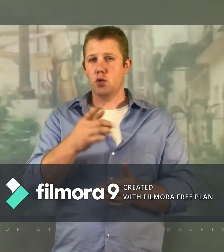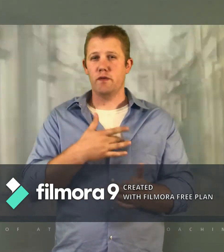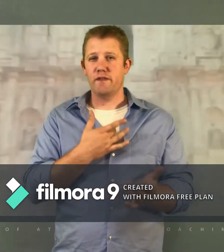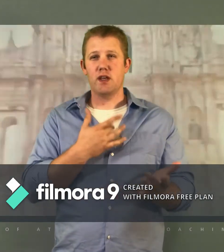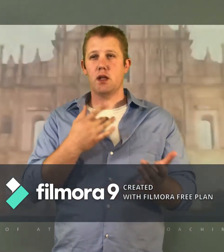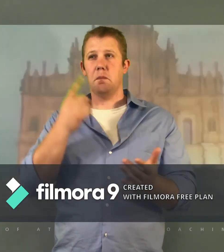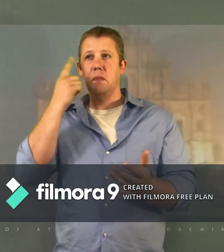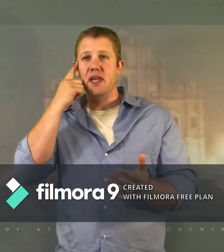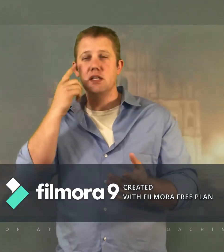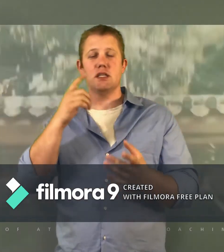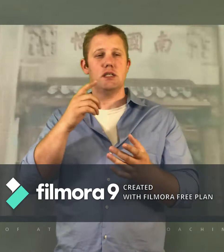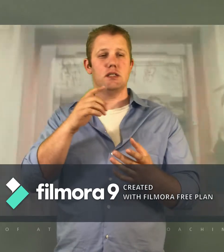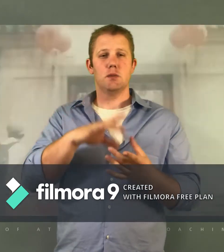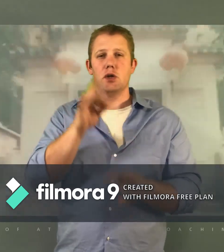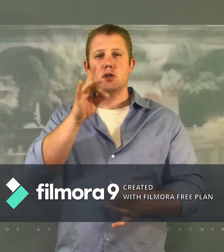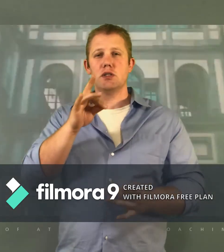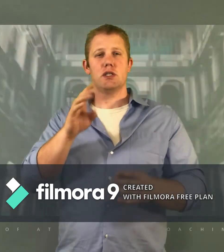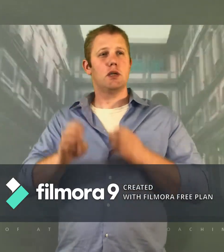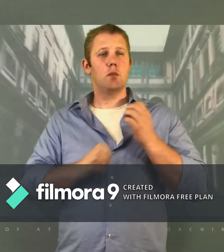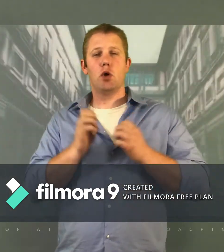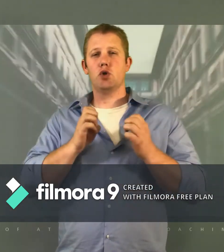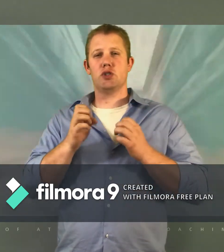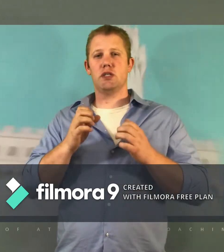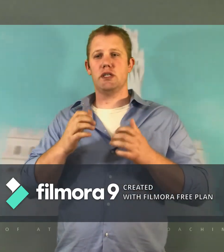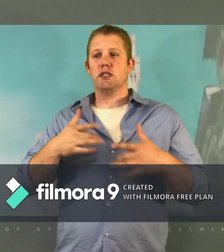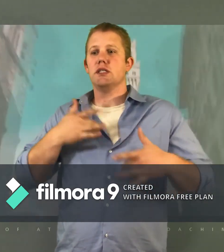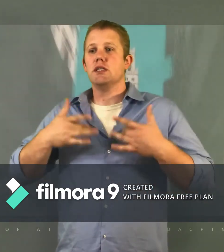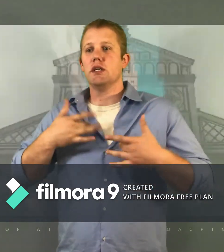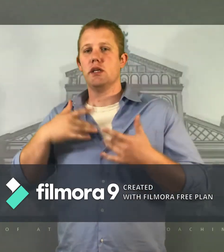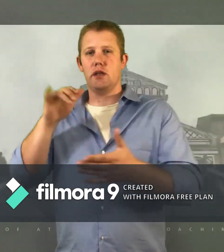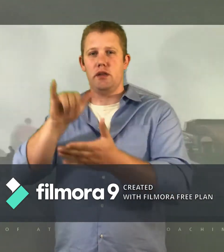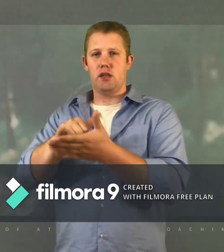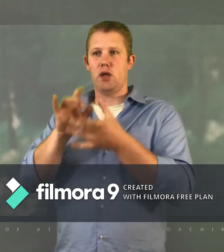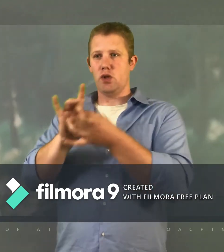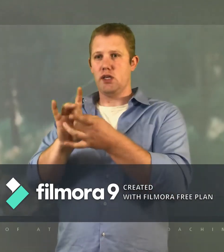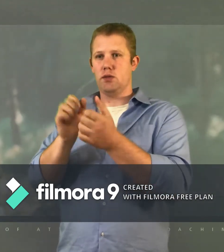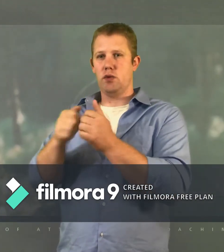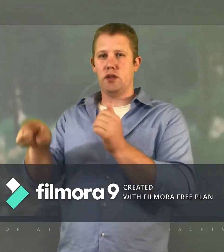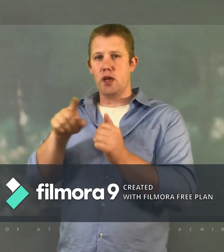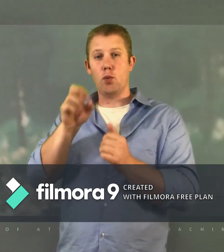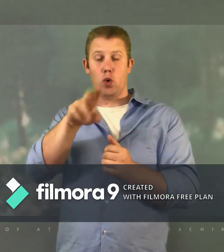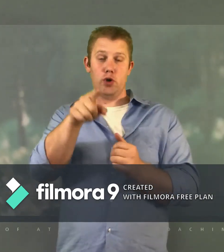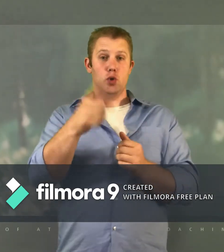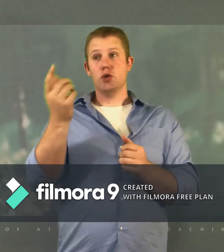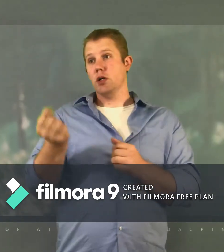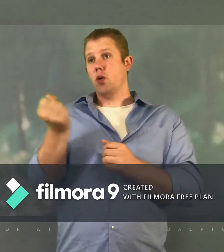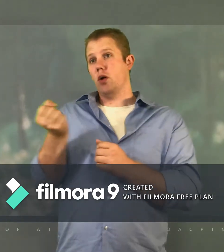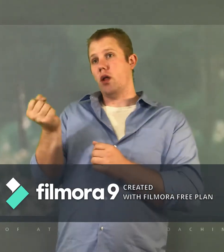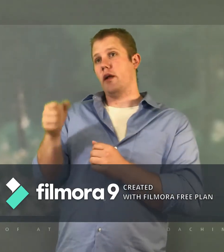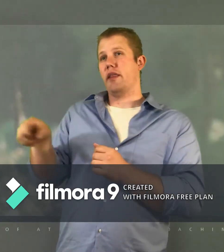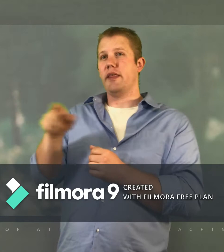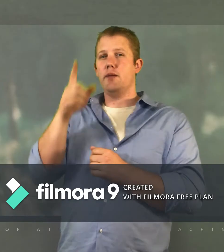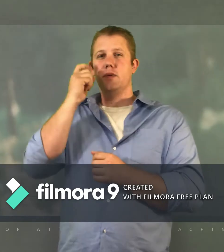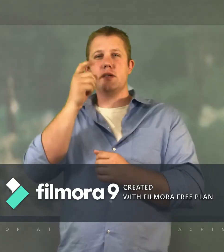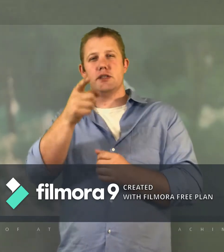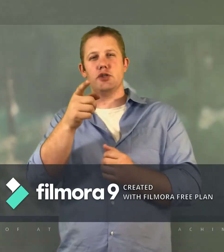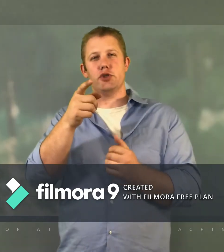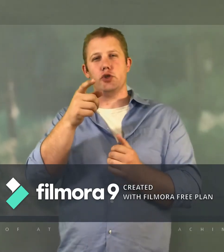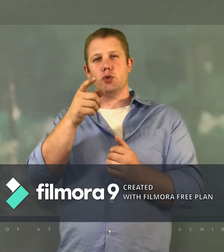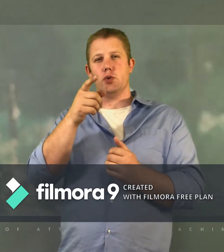Do you feel mentally, spiritually, and emotionally stimulated in that relationship? Are you just holding on